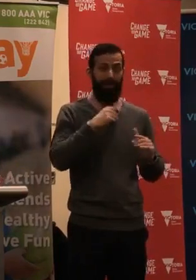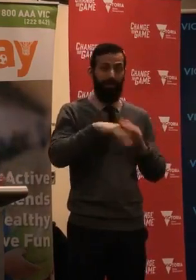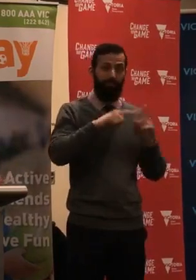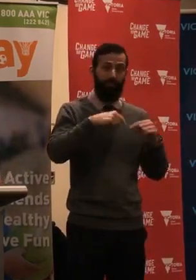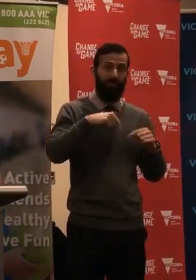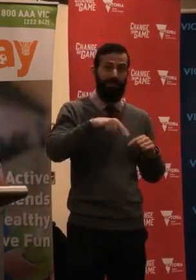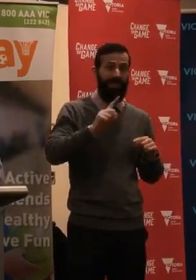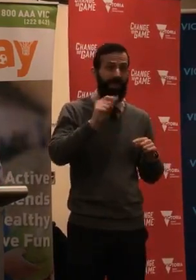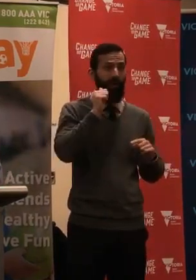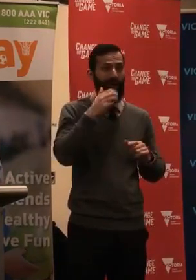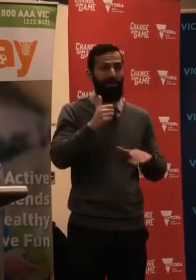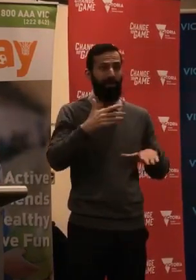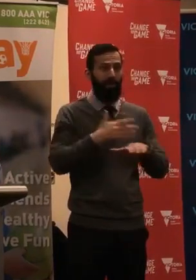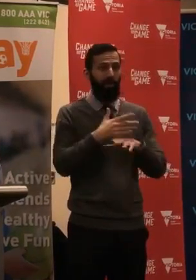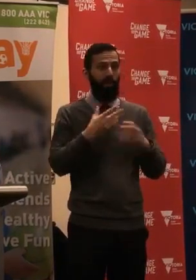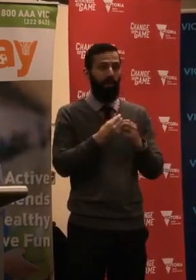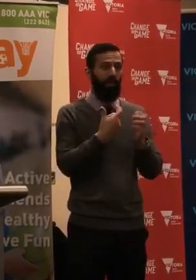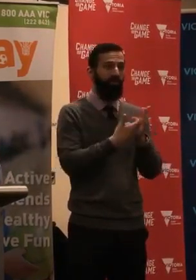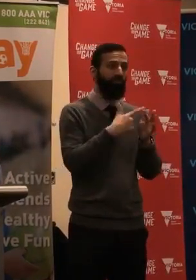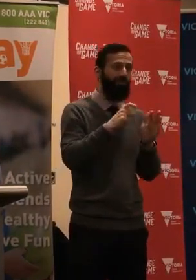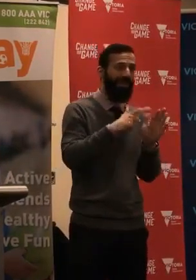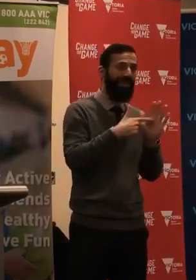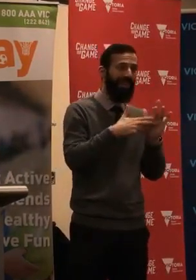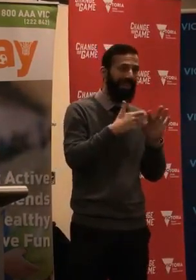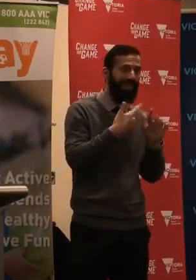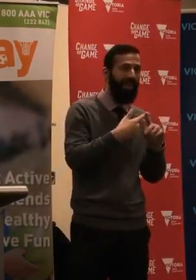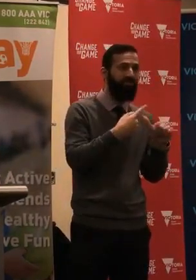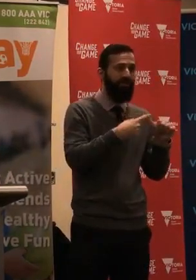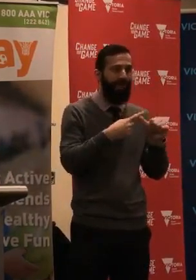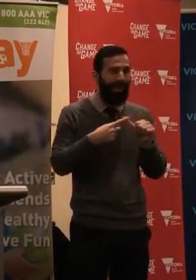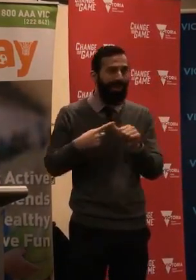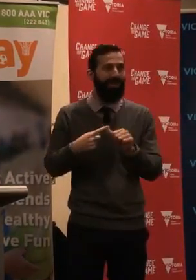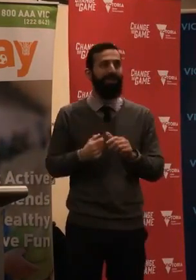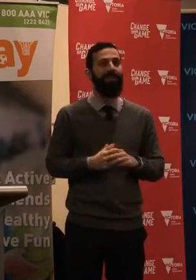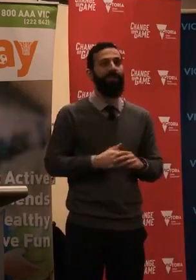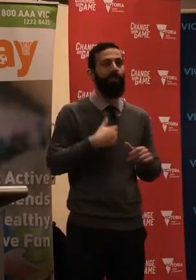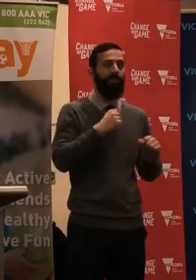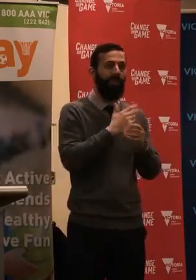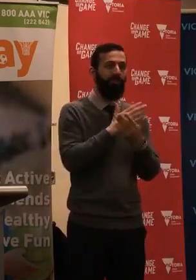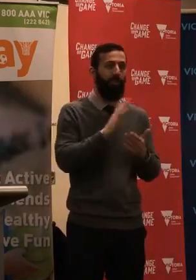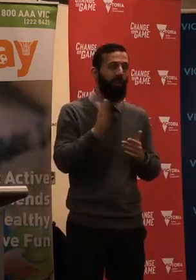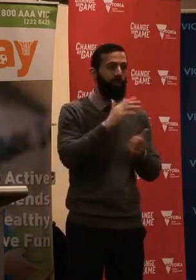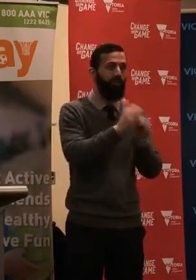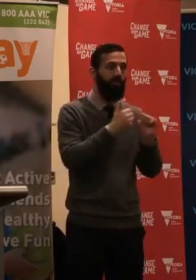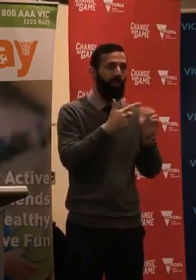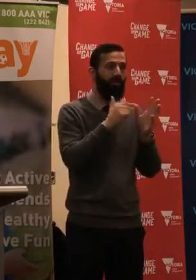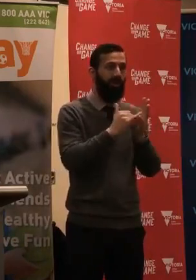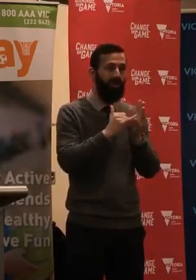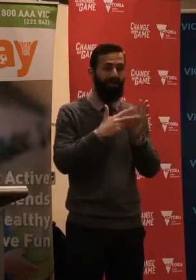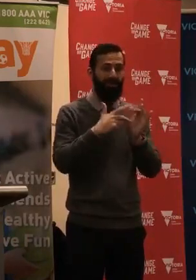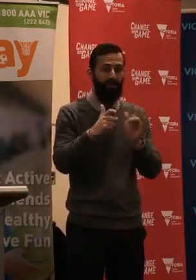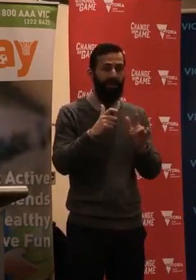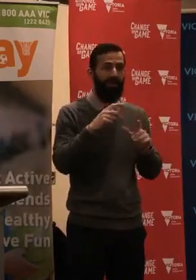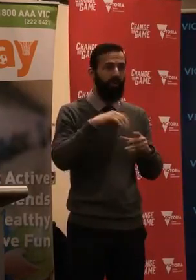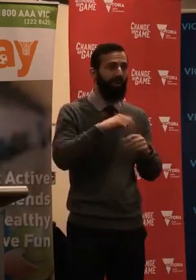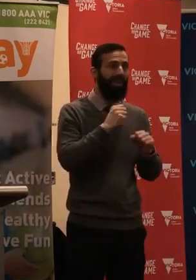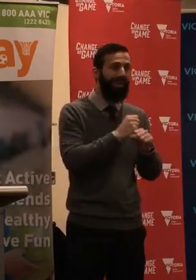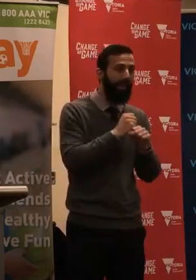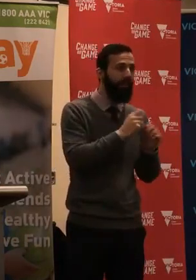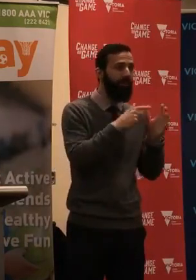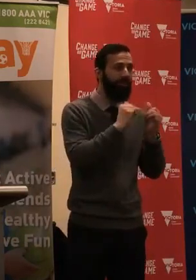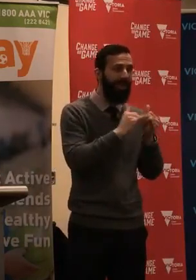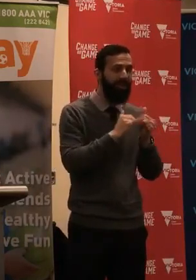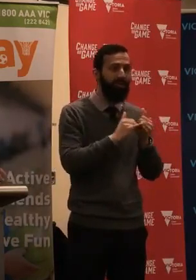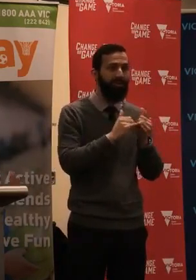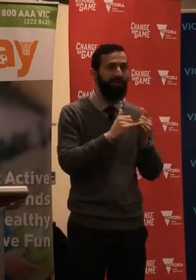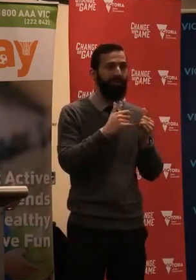today we know have been working with Reclink and AAA Play, but we want to make sure that every sport association in Victoria, including clubs and associations,